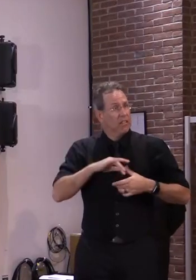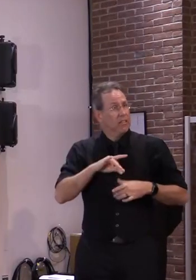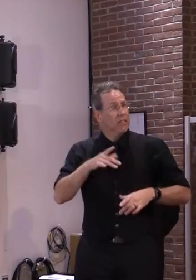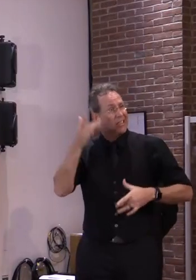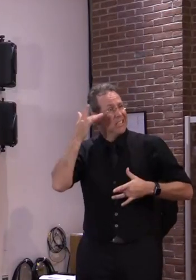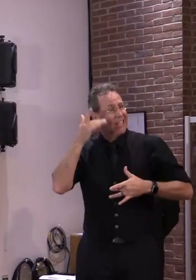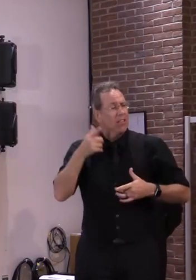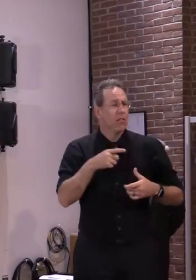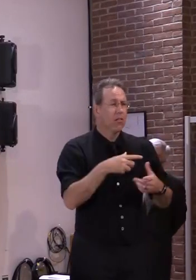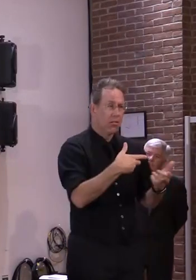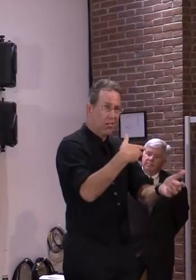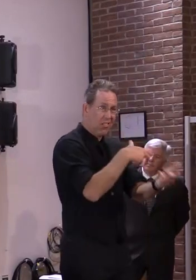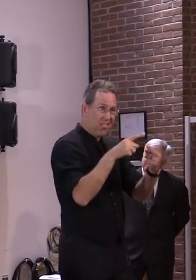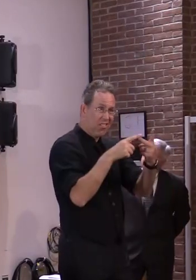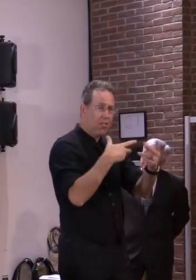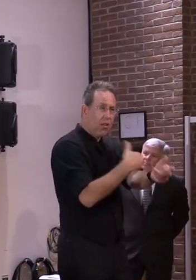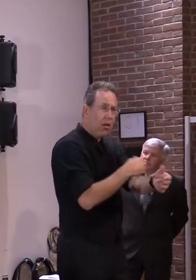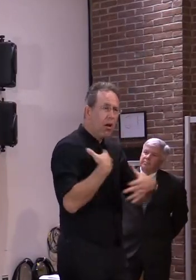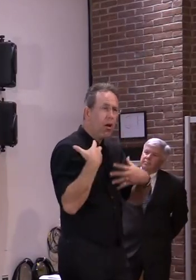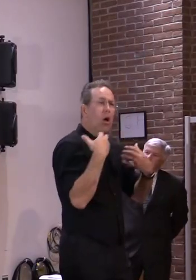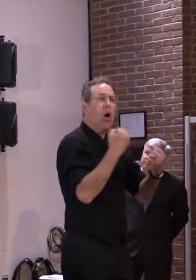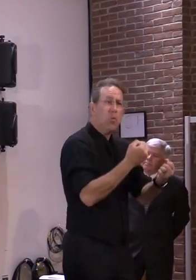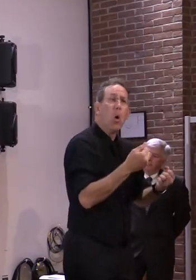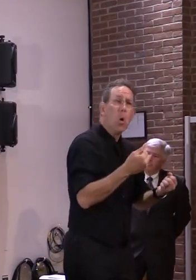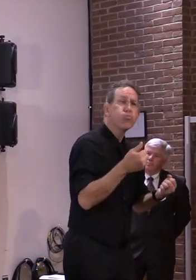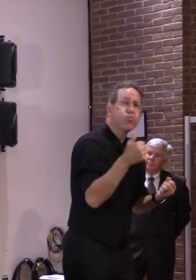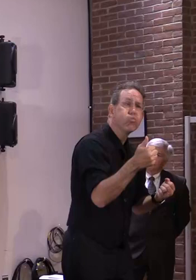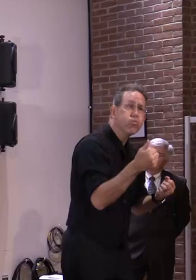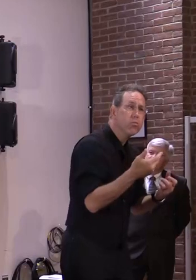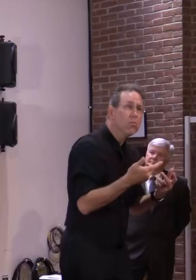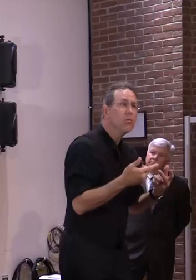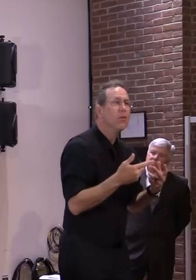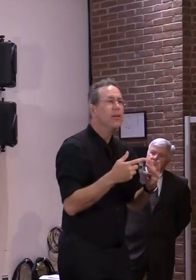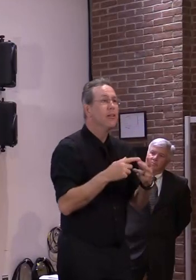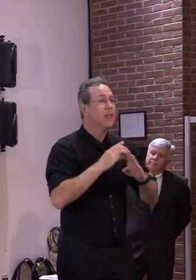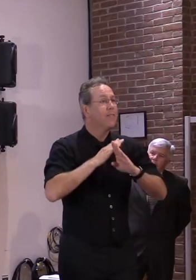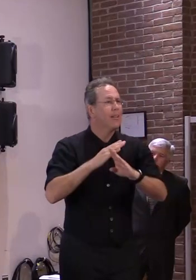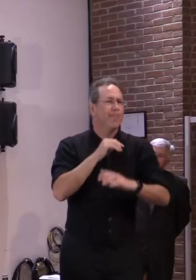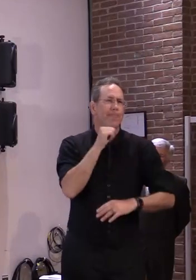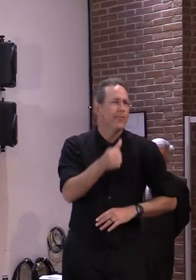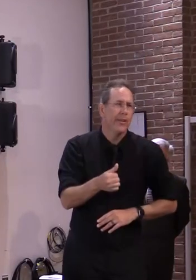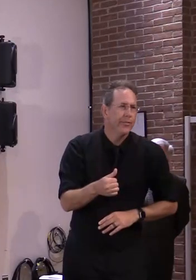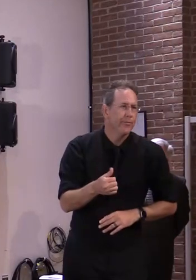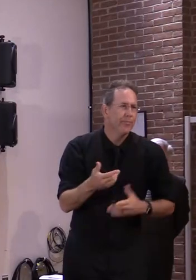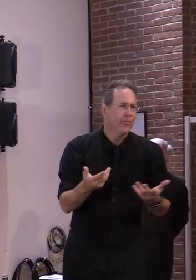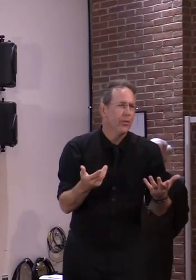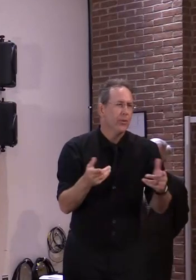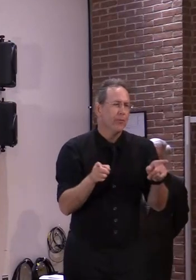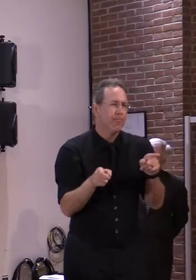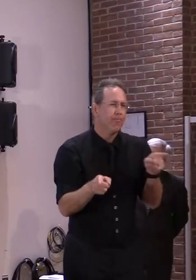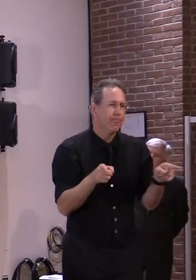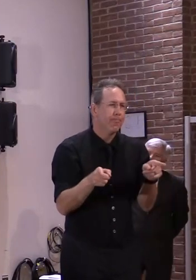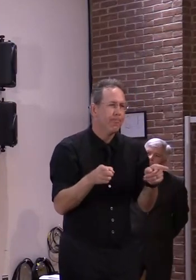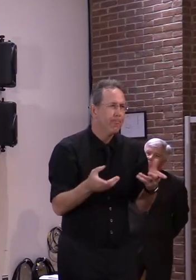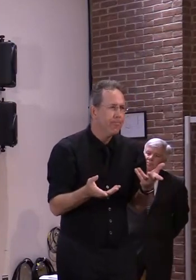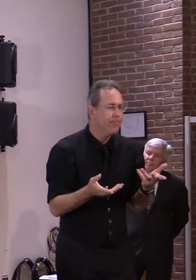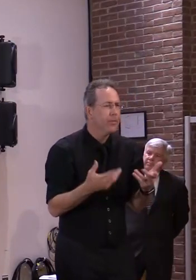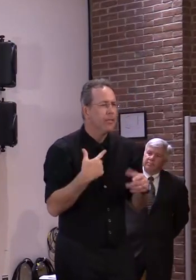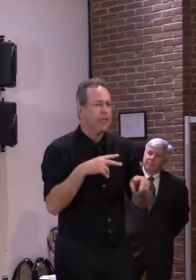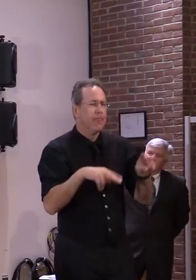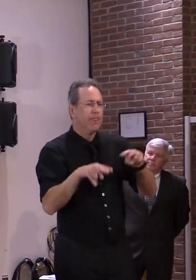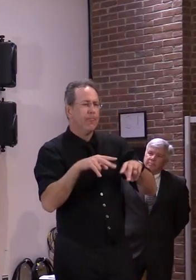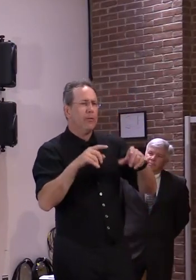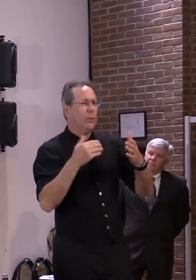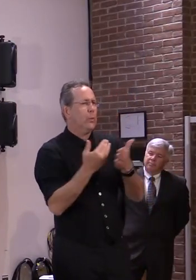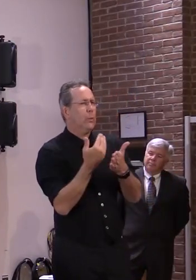vaccine versus taking a drug that, frankly, a drug that hasn't had a lot of